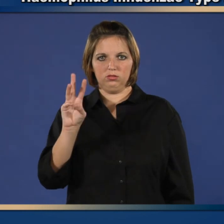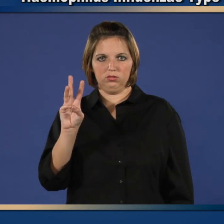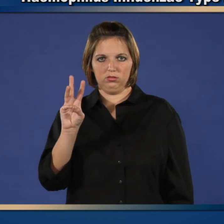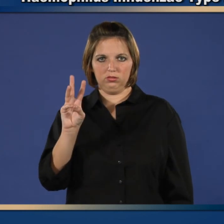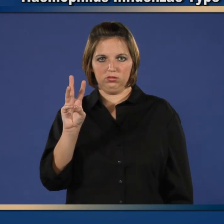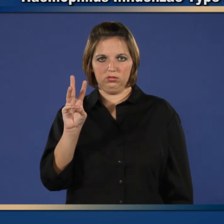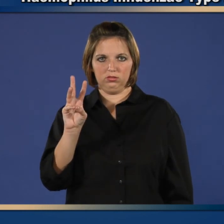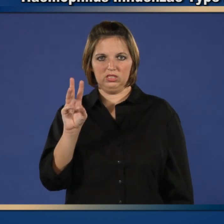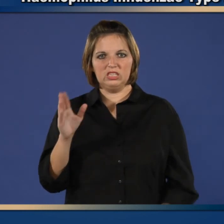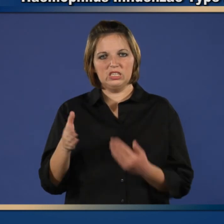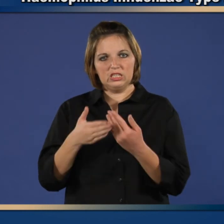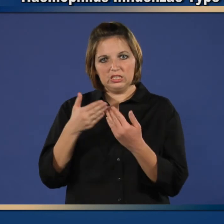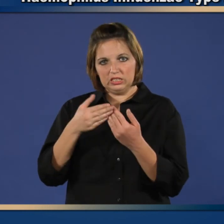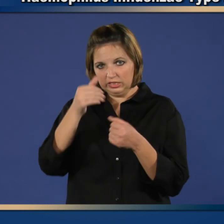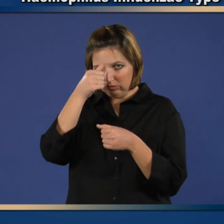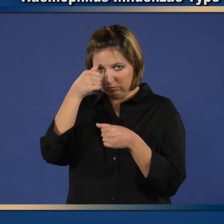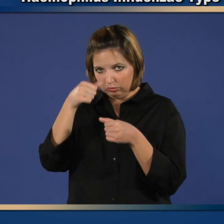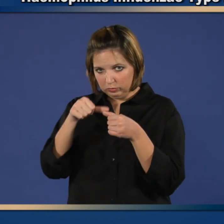1-800-232-4636. That's